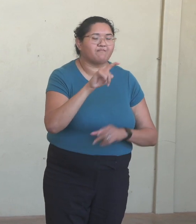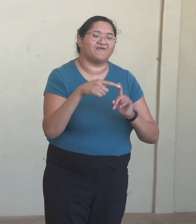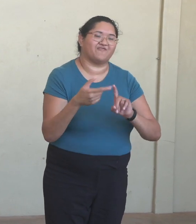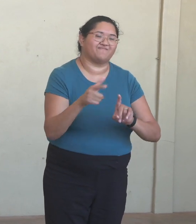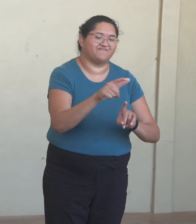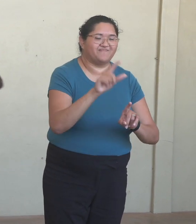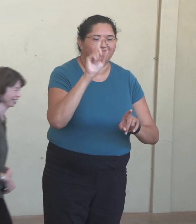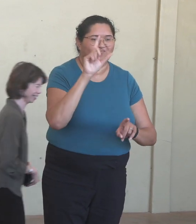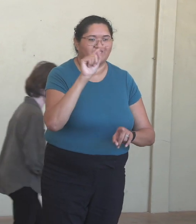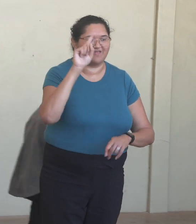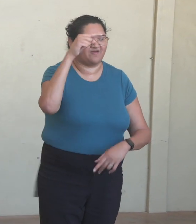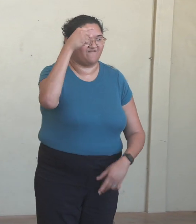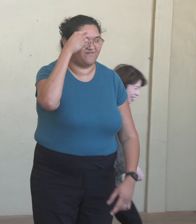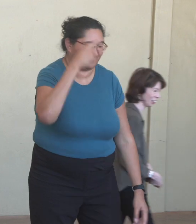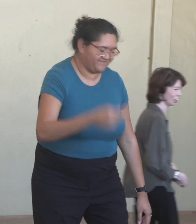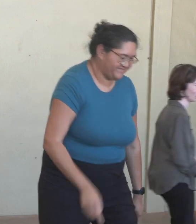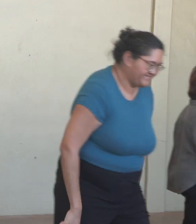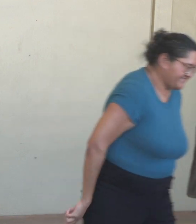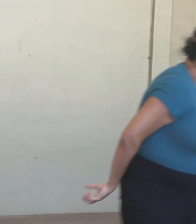Luke.